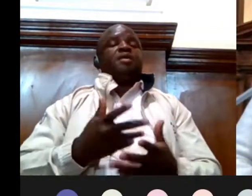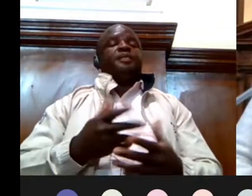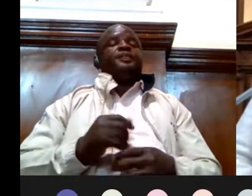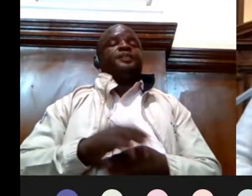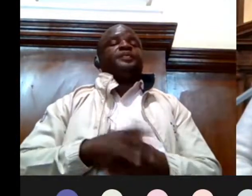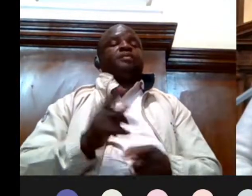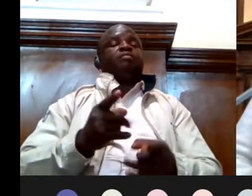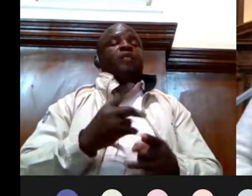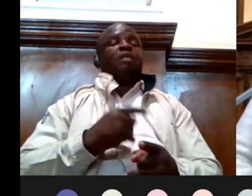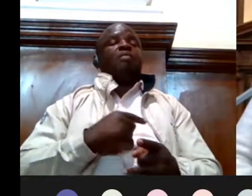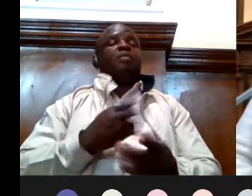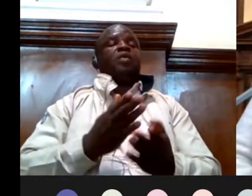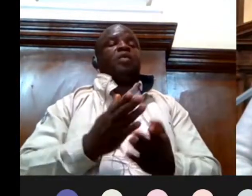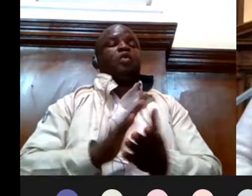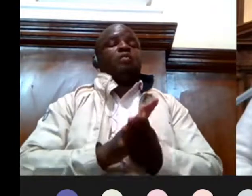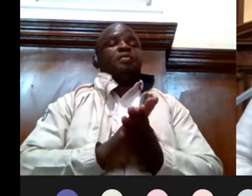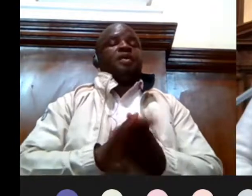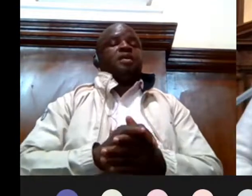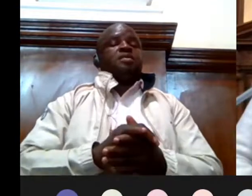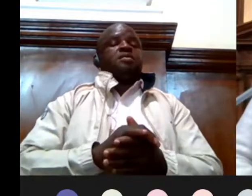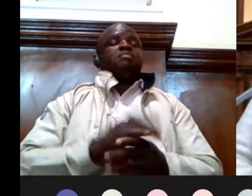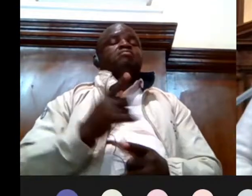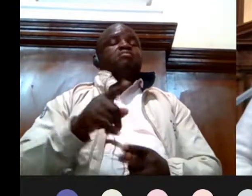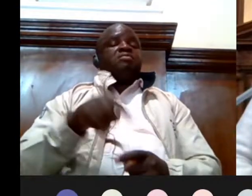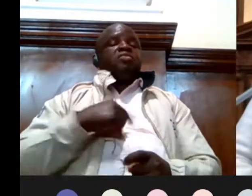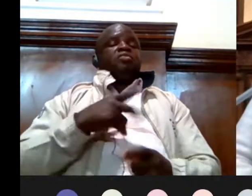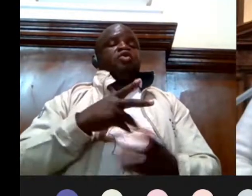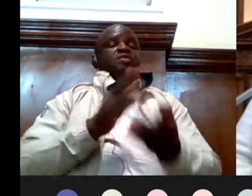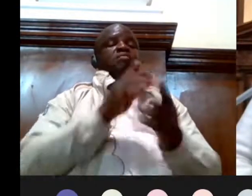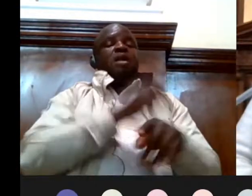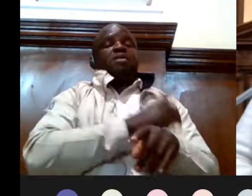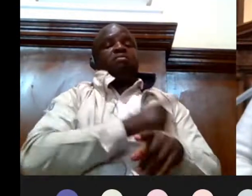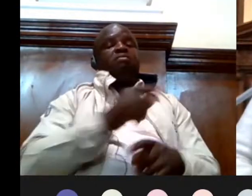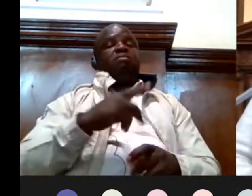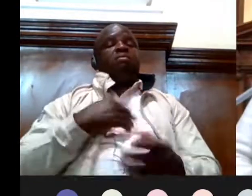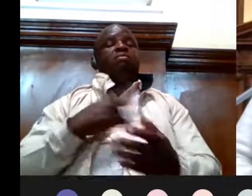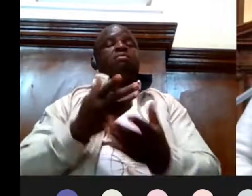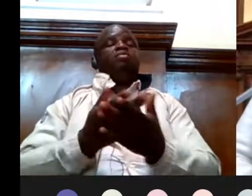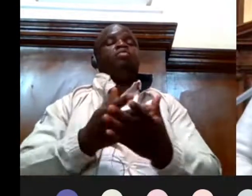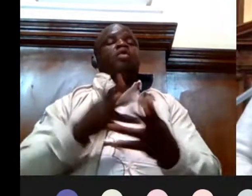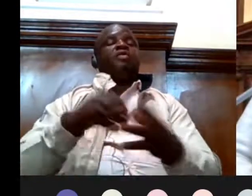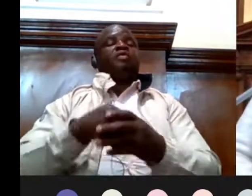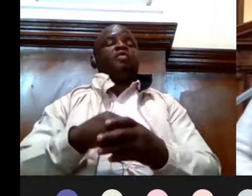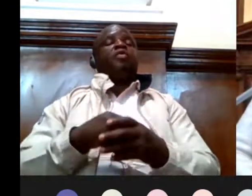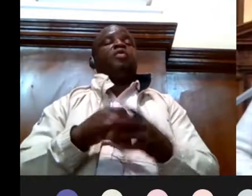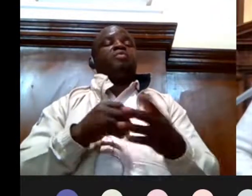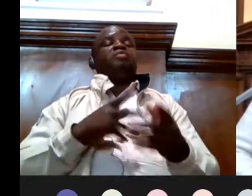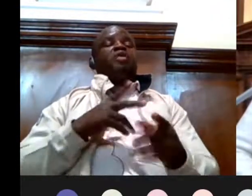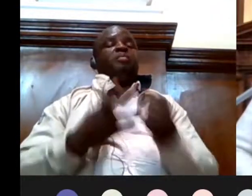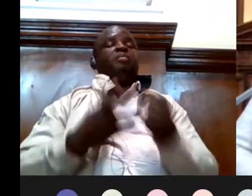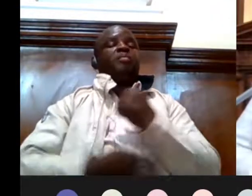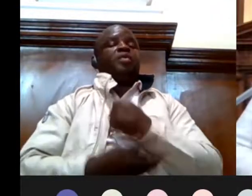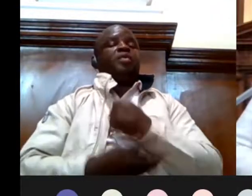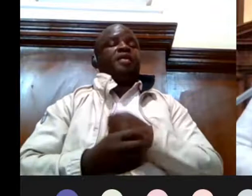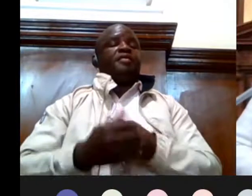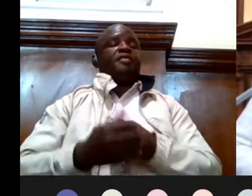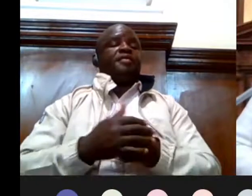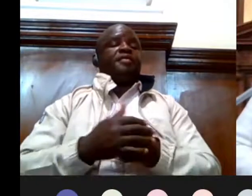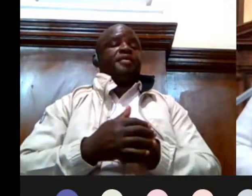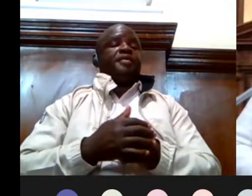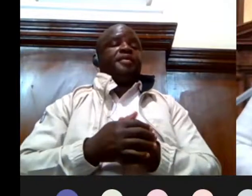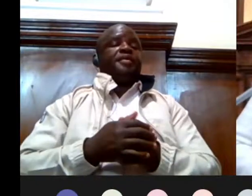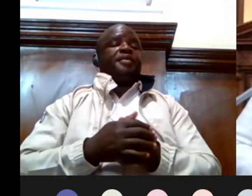becenga isonga because abanye bakozo party because balambile bacela isonga. But Fanon warned us was